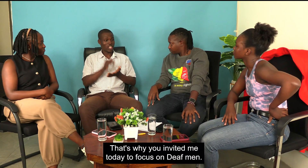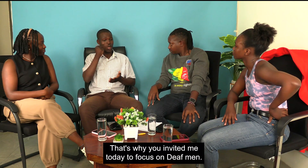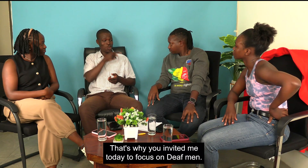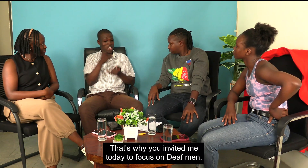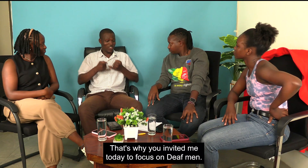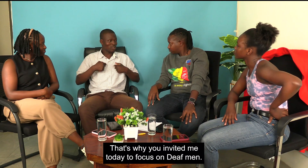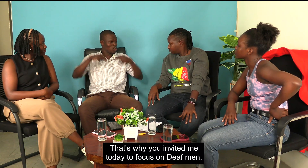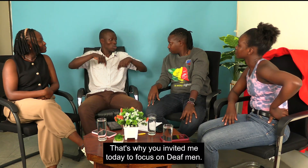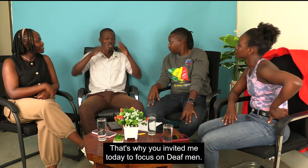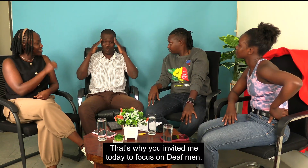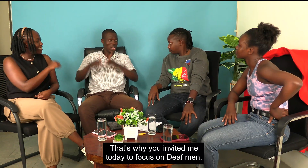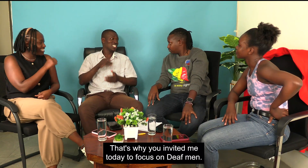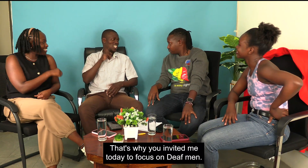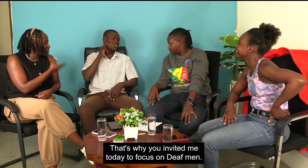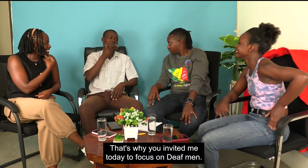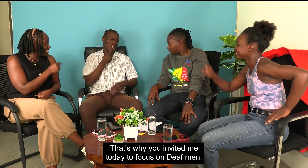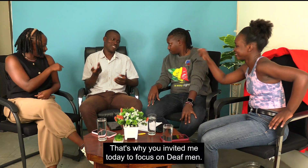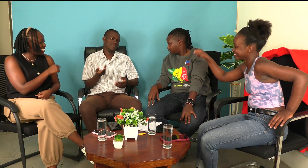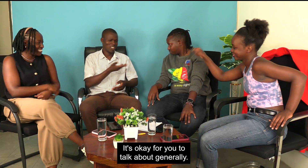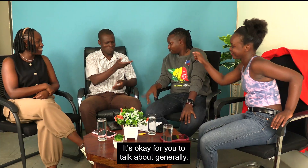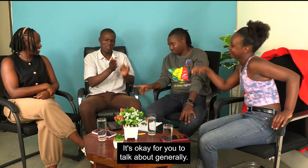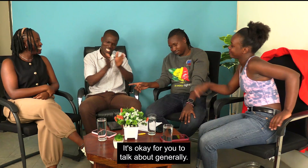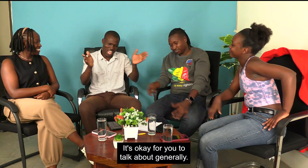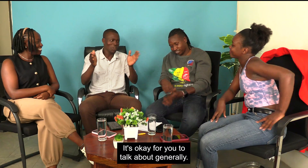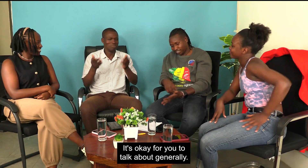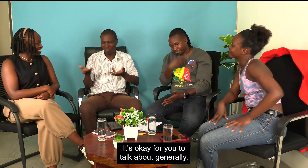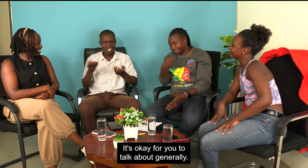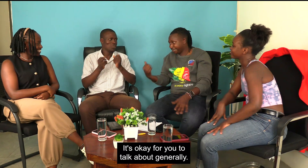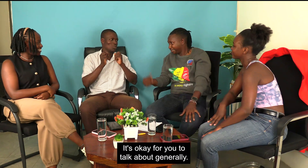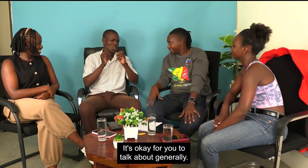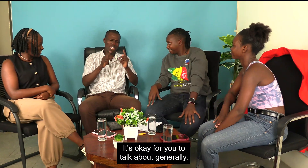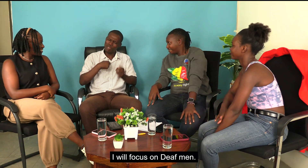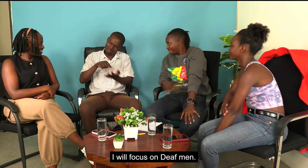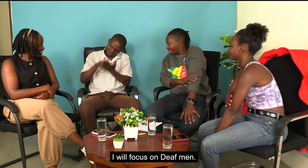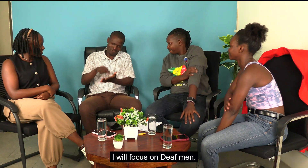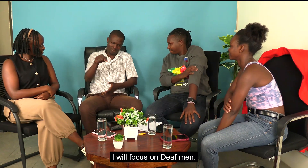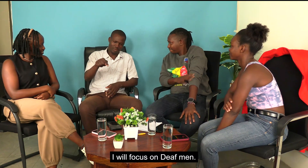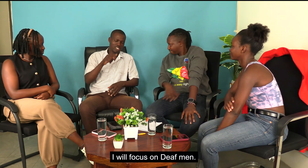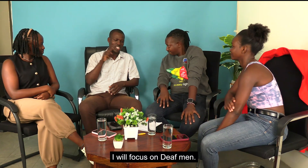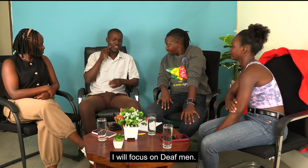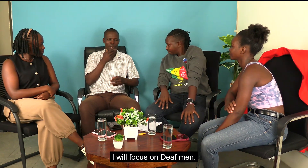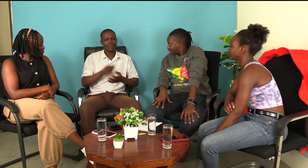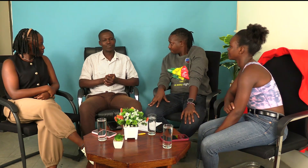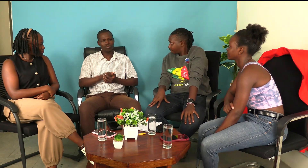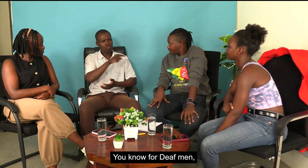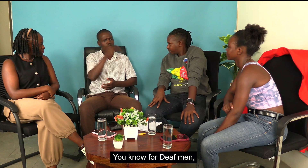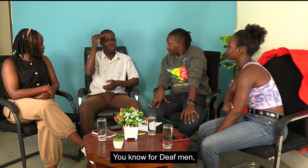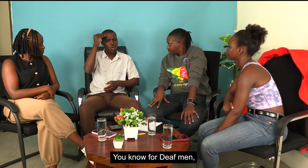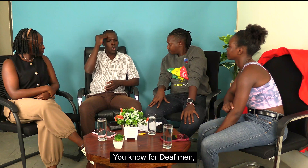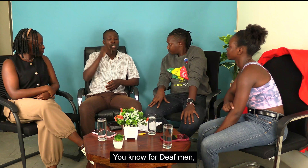health. That's why you've invited me here as a deaf man. Yes, that's true. It's general, it's okay, yes, but let us talk about the deaf